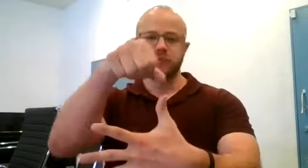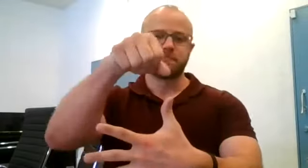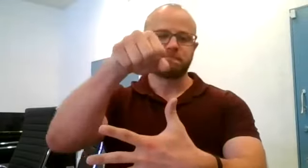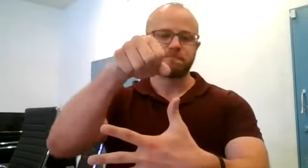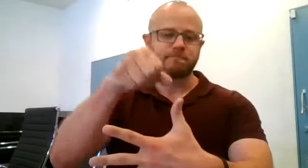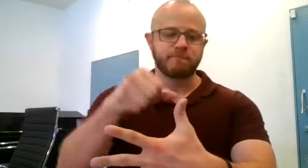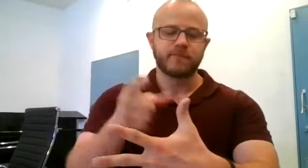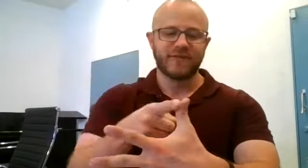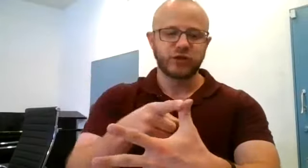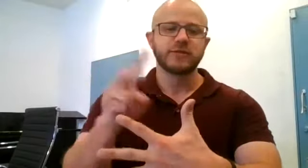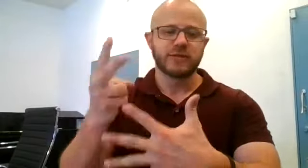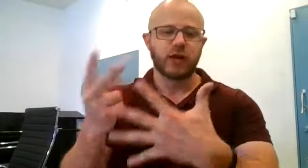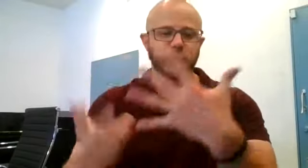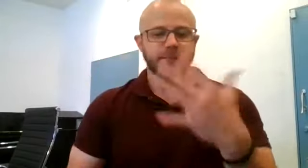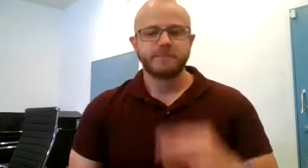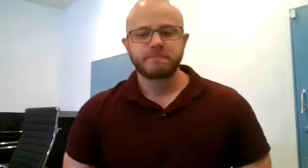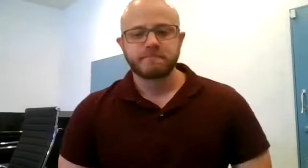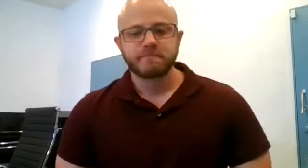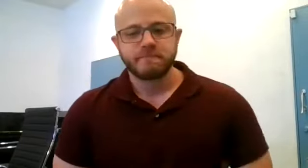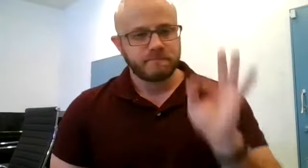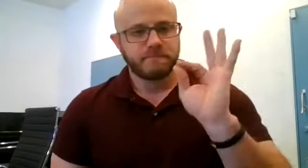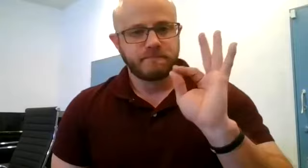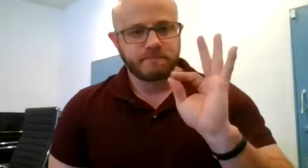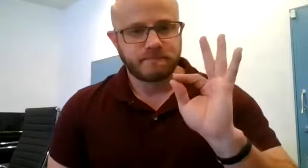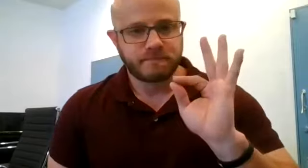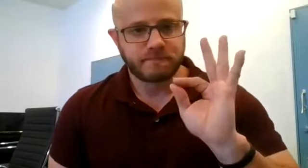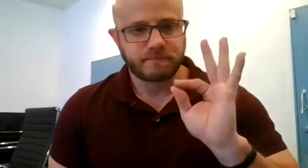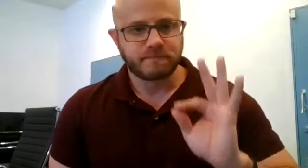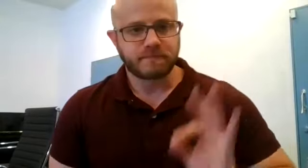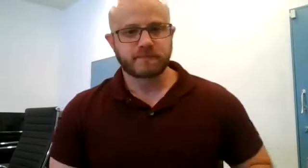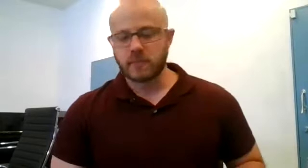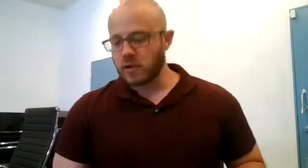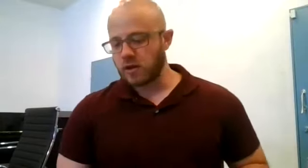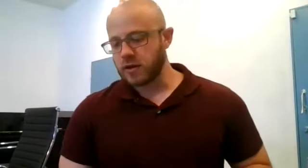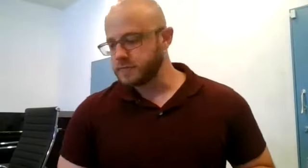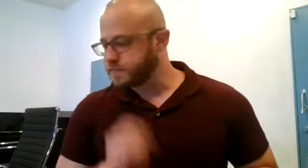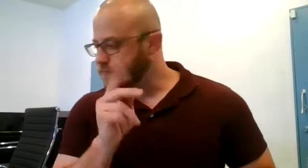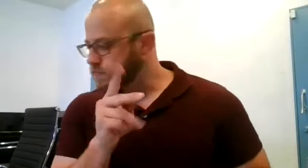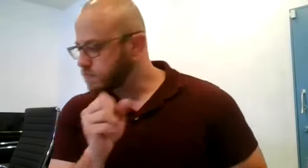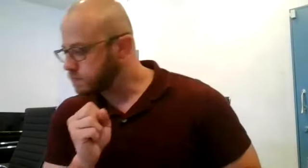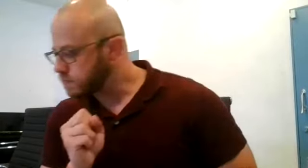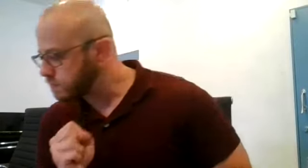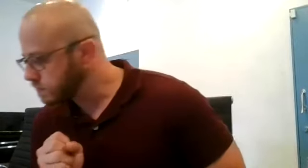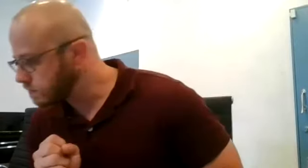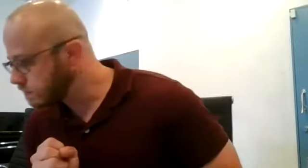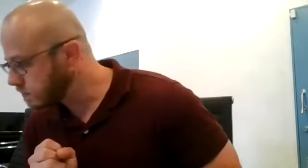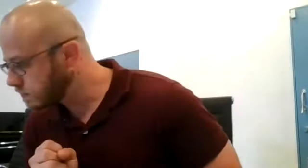So this is the first thumb, right? The first finger. Great question. The first item.